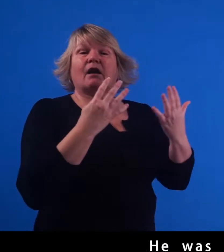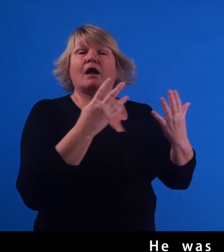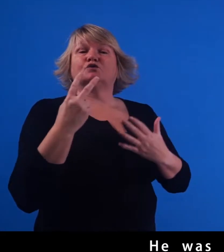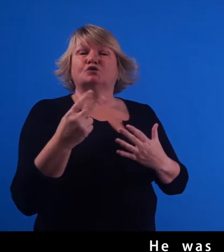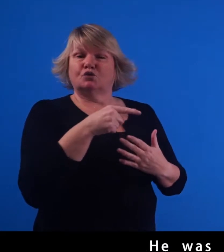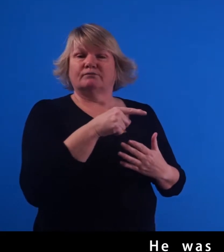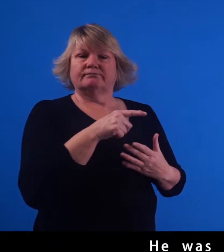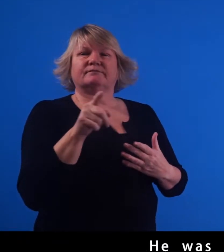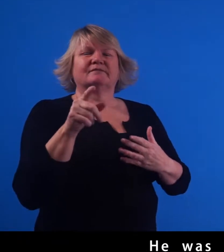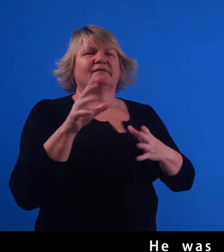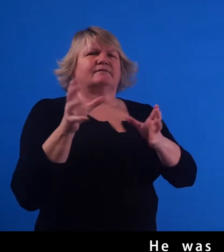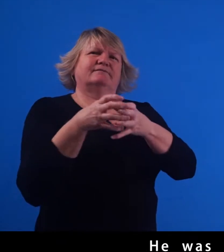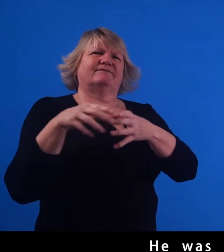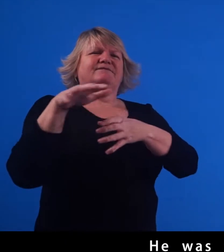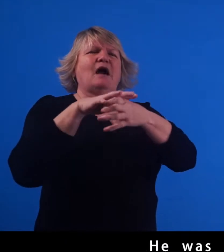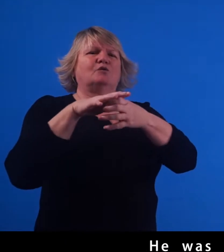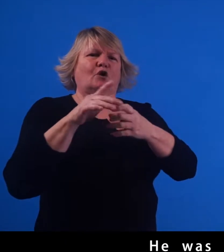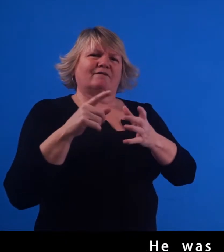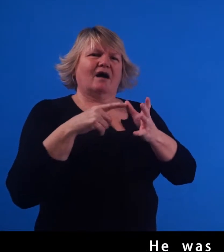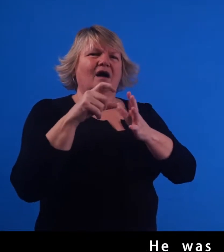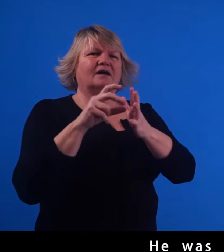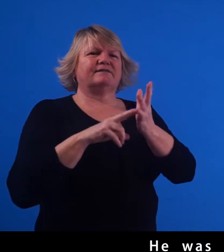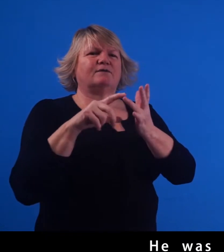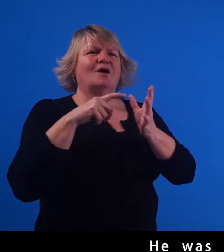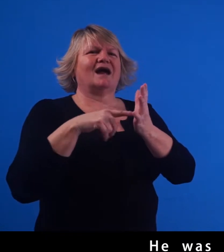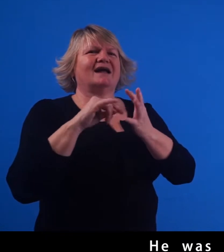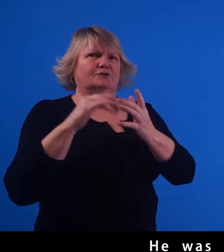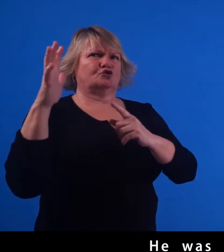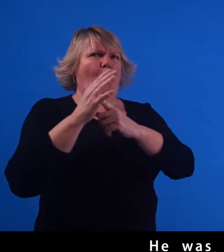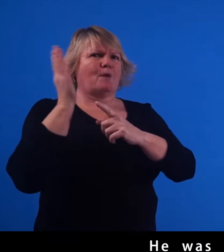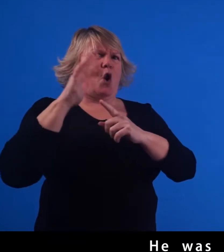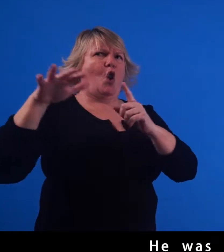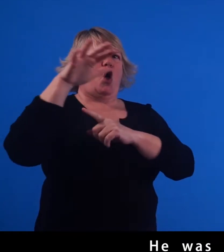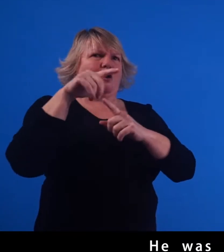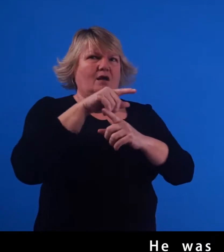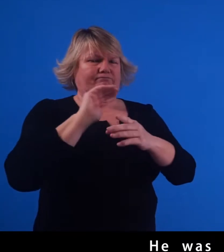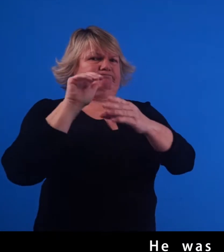He was admitted to the Faculty of Advocates in 1792.